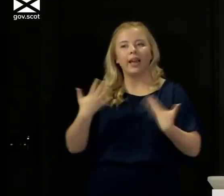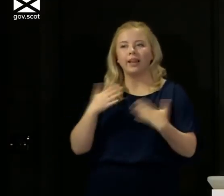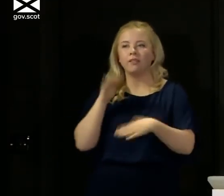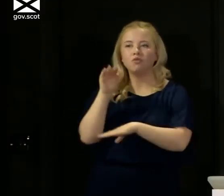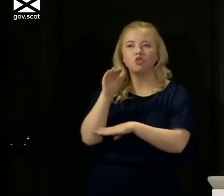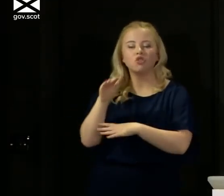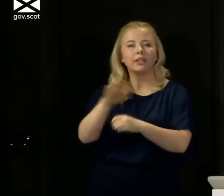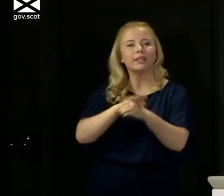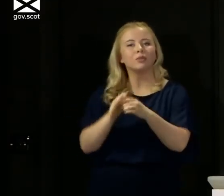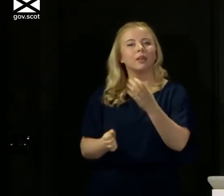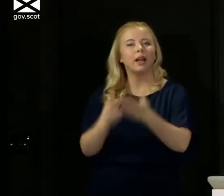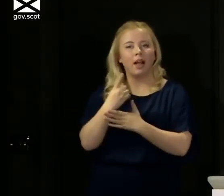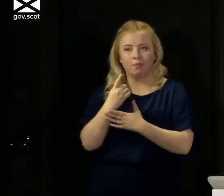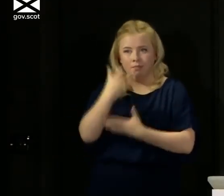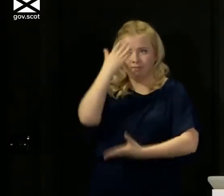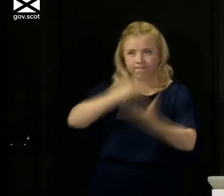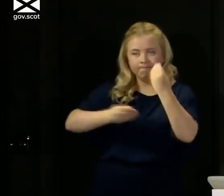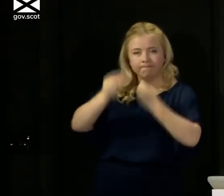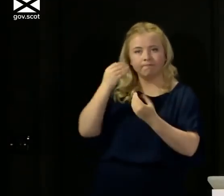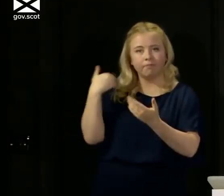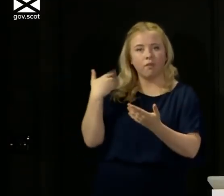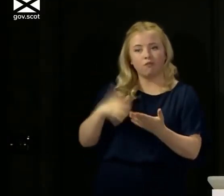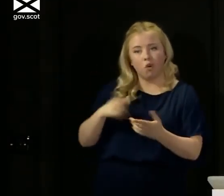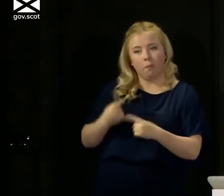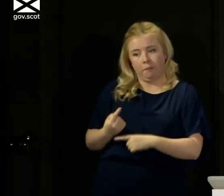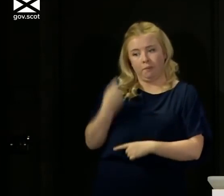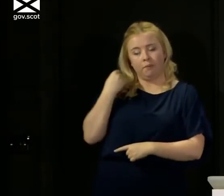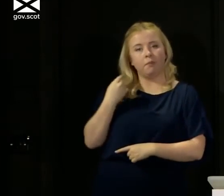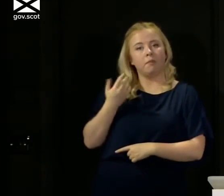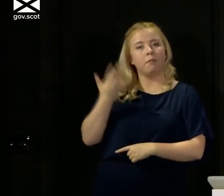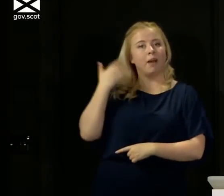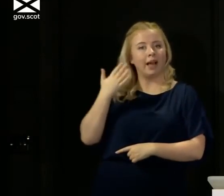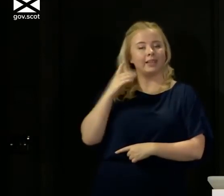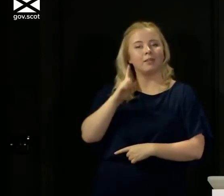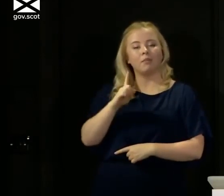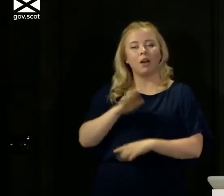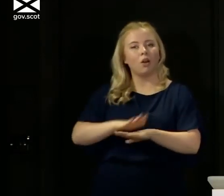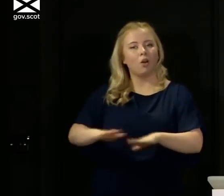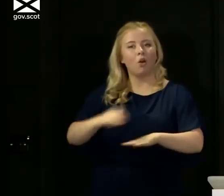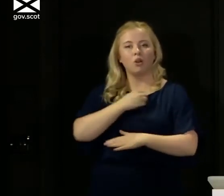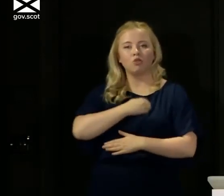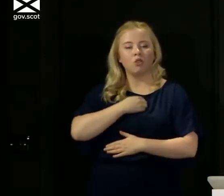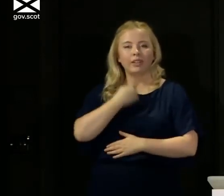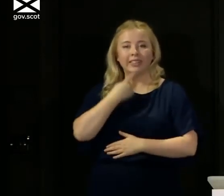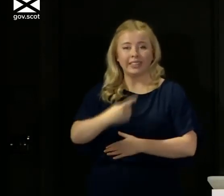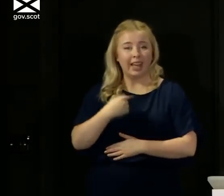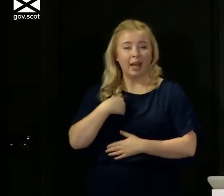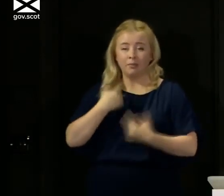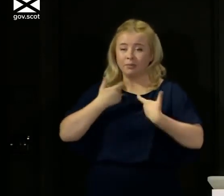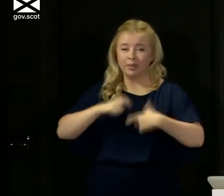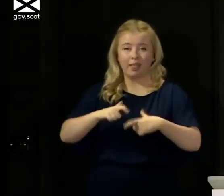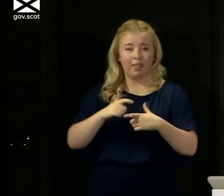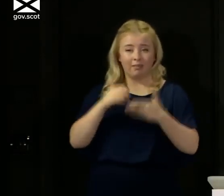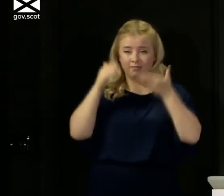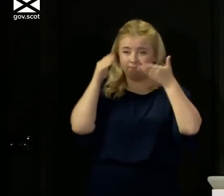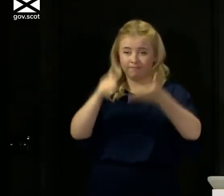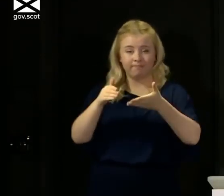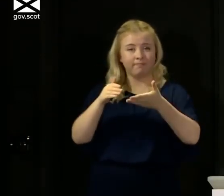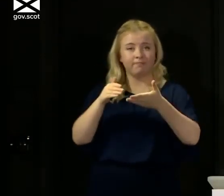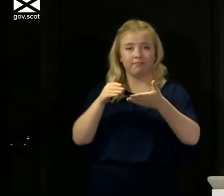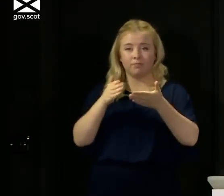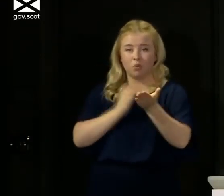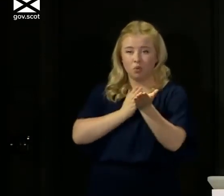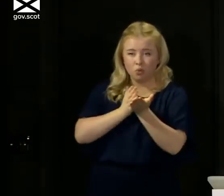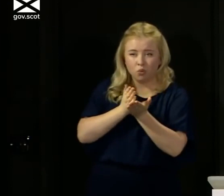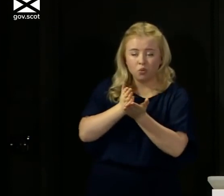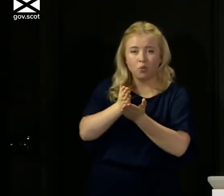future situation like this that we're dealing in. But, you know, I make no apology for saying that I'm still very much focused on getting